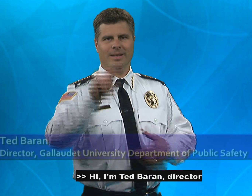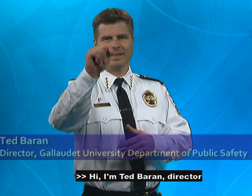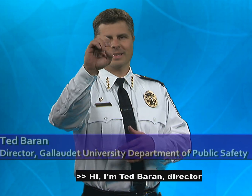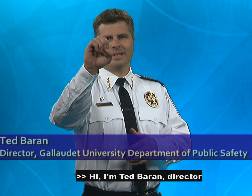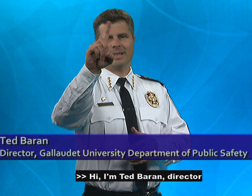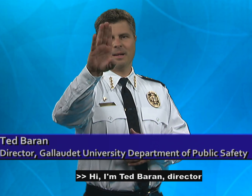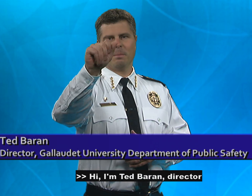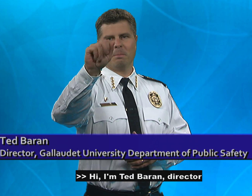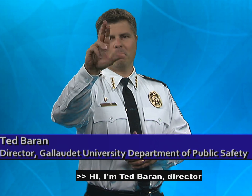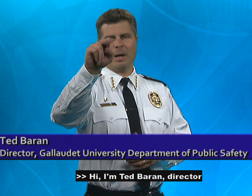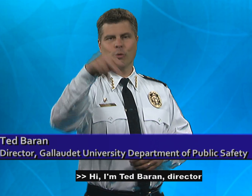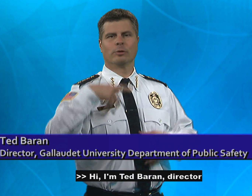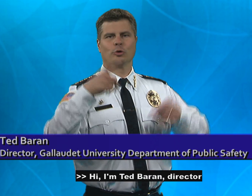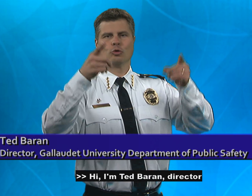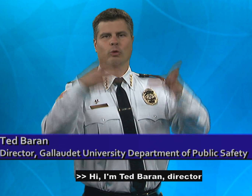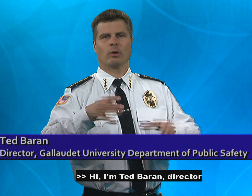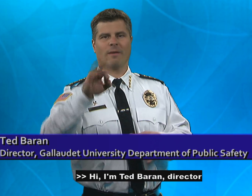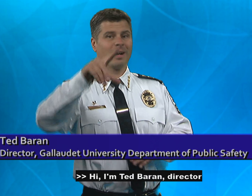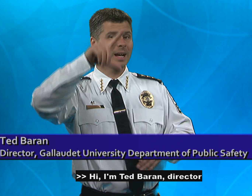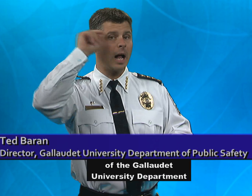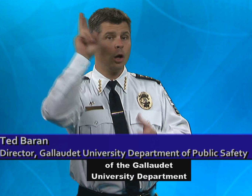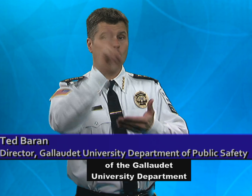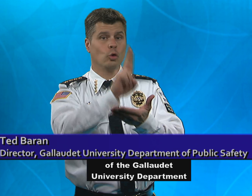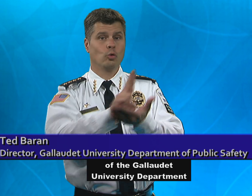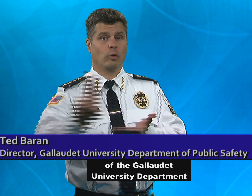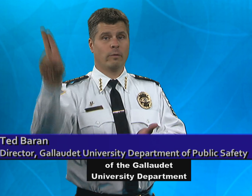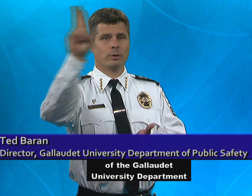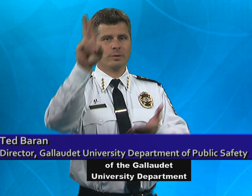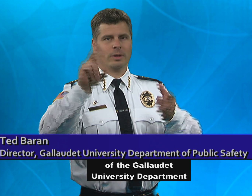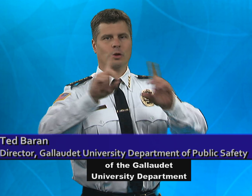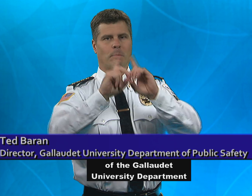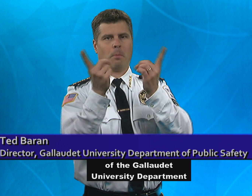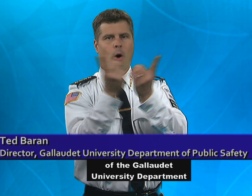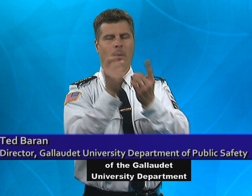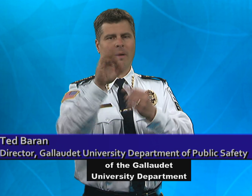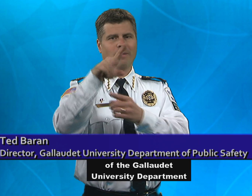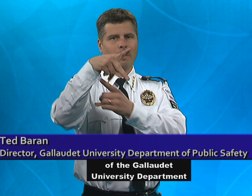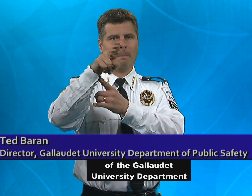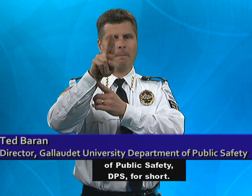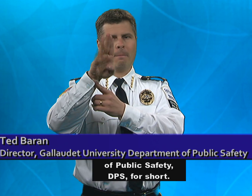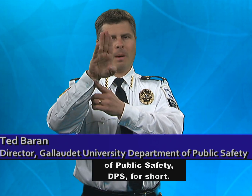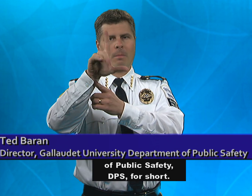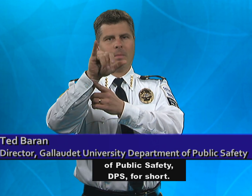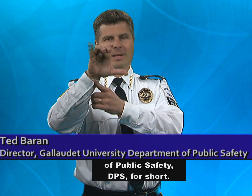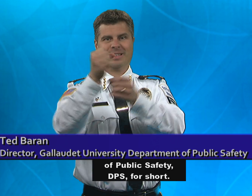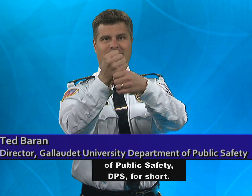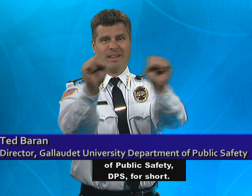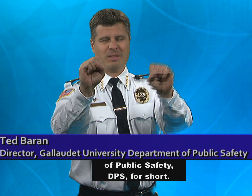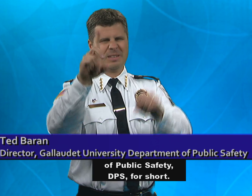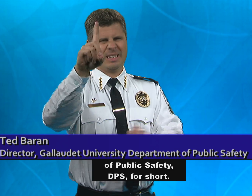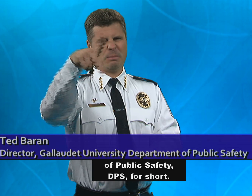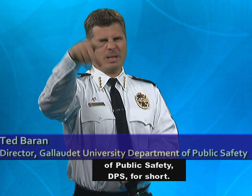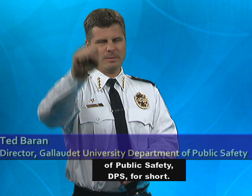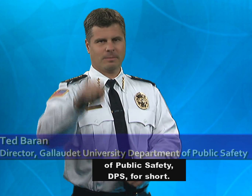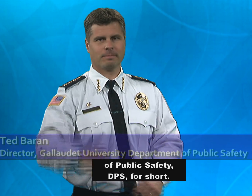Hi, I'm Ted Barron, Director of the Gallaudet University Department of Public Safety, DPS for short.